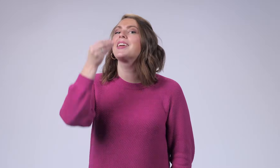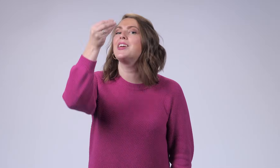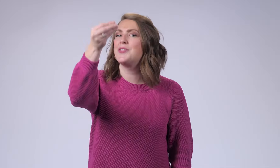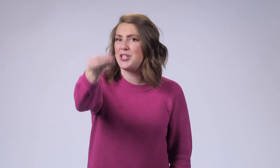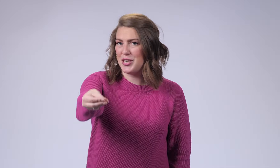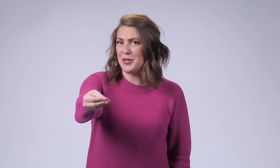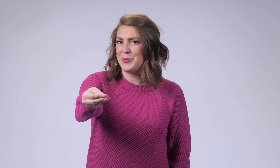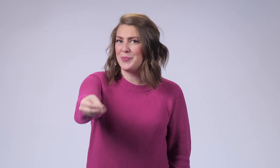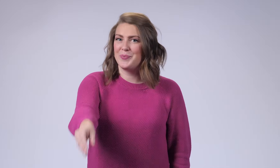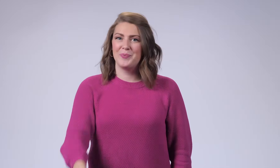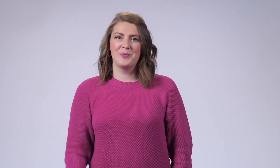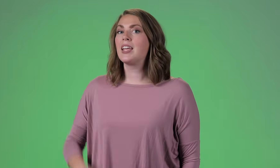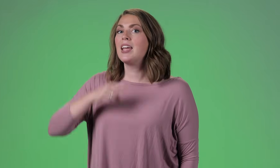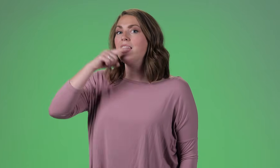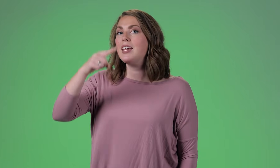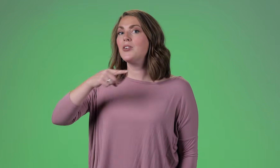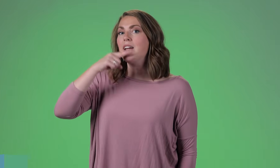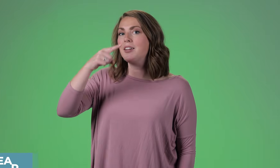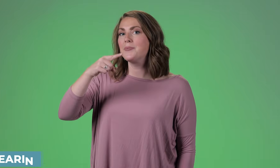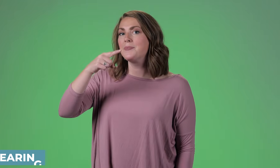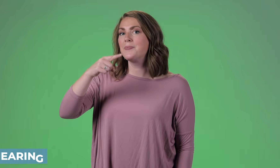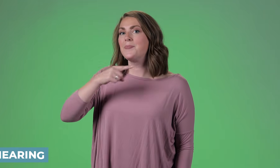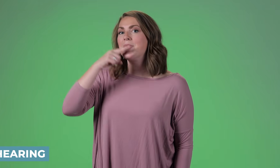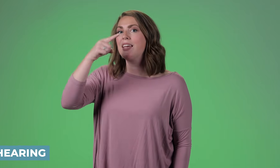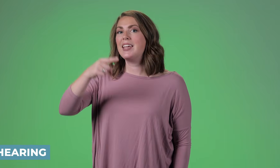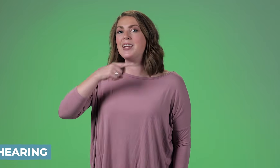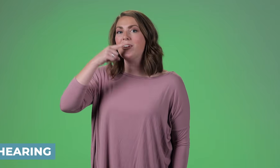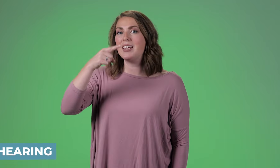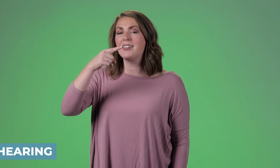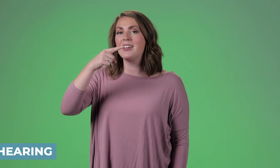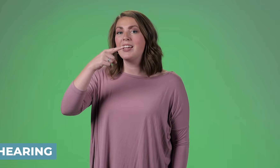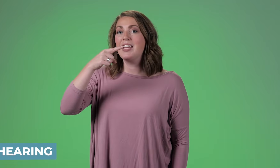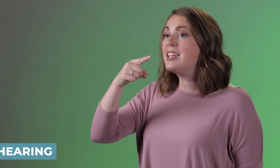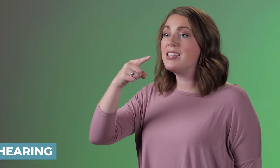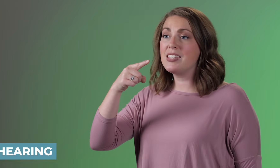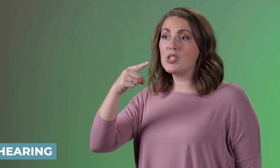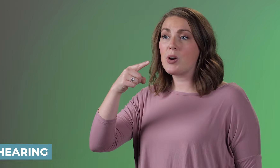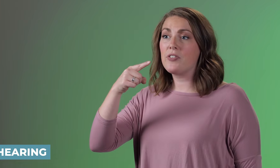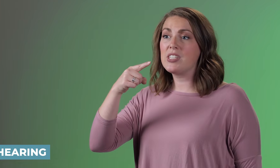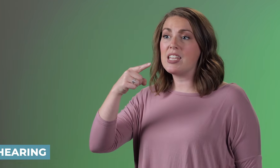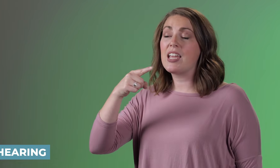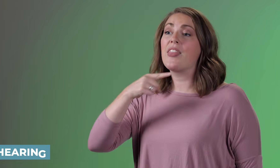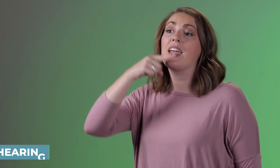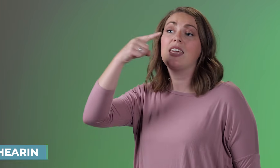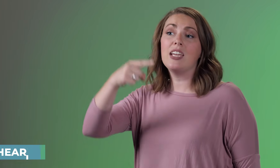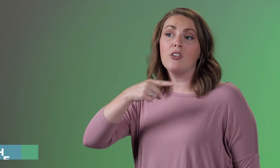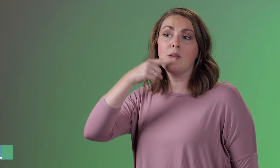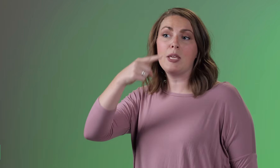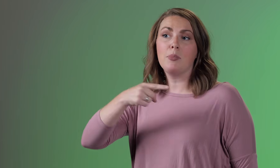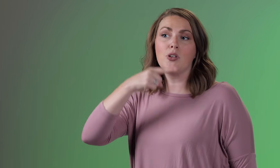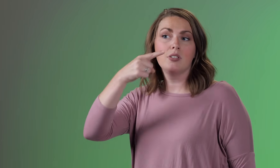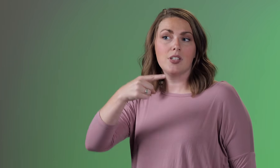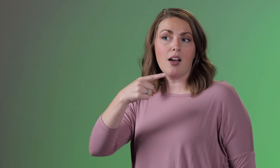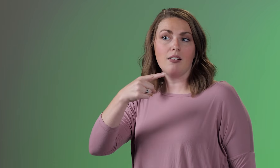Give to you. Hearing. Hearing. This is referencing that hearing people talk a